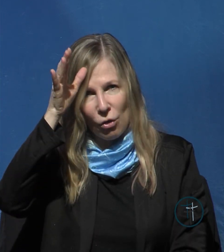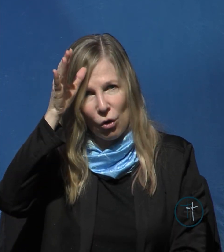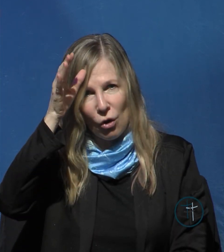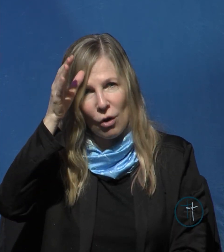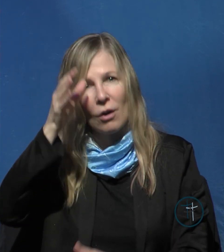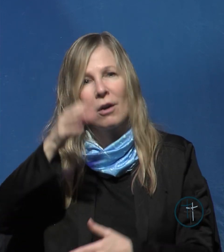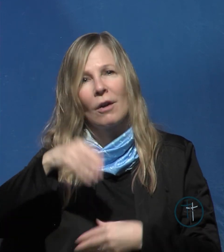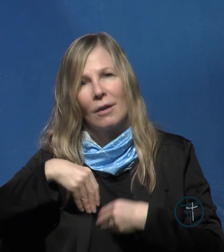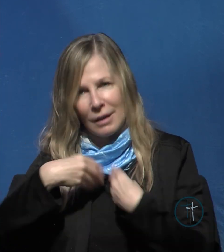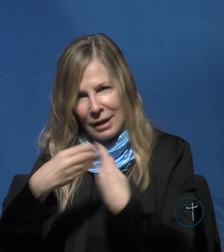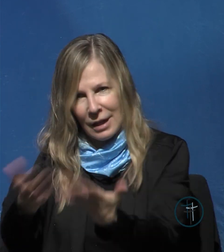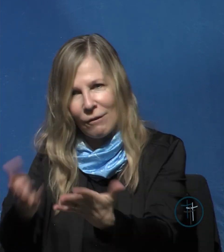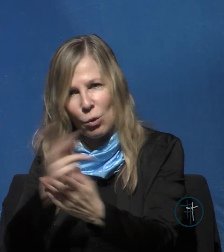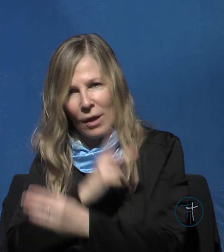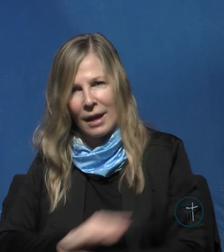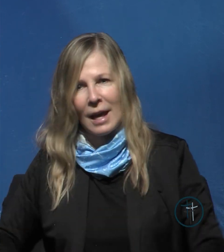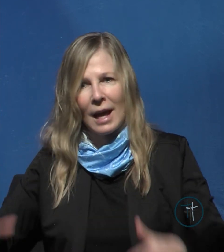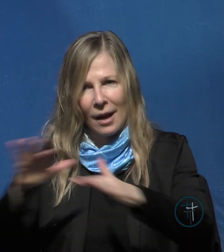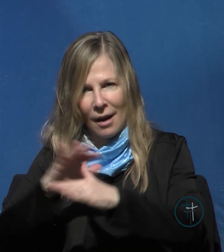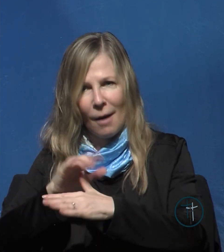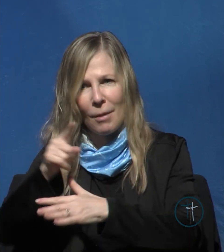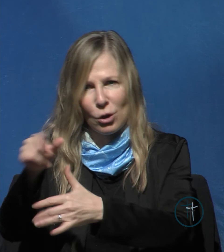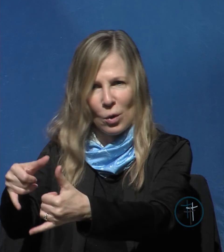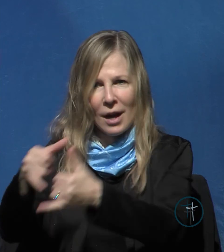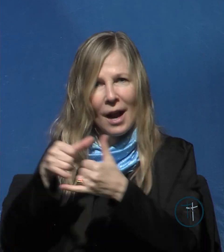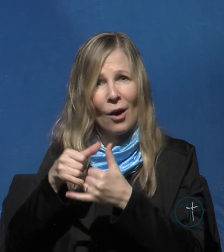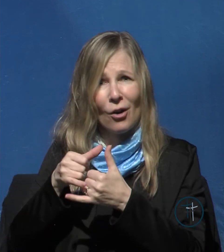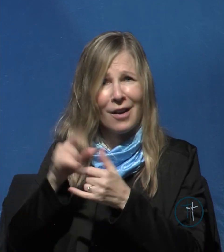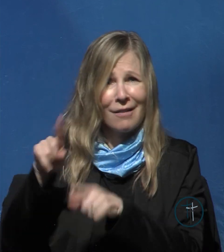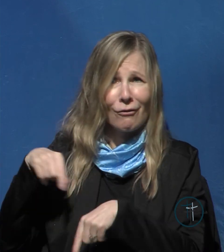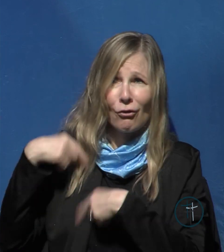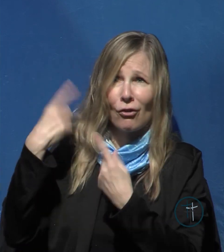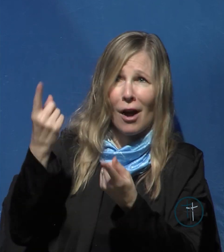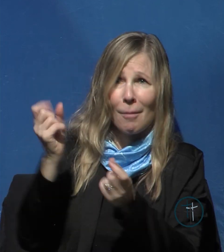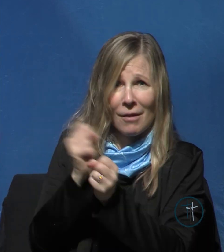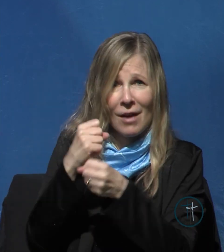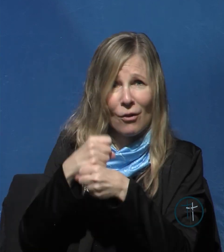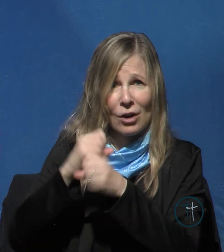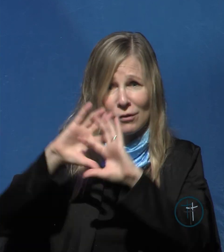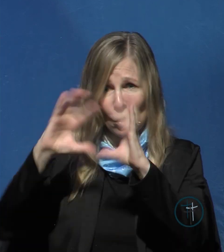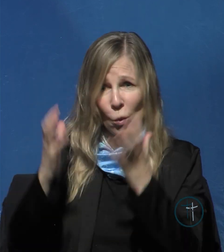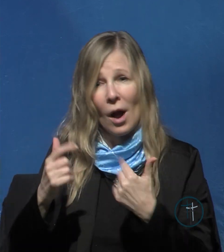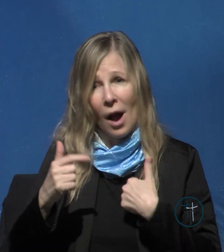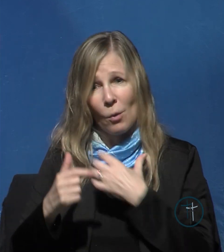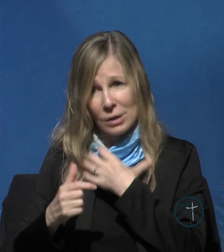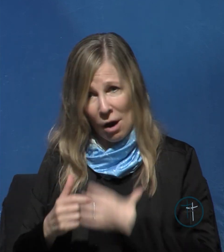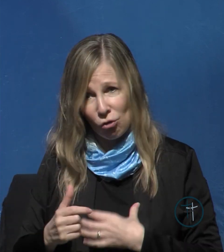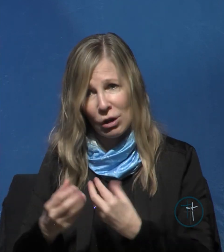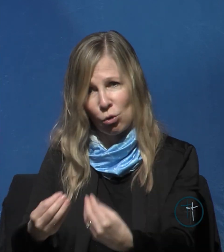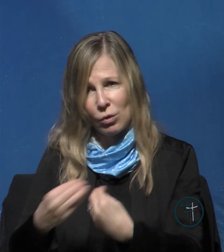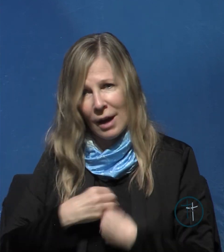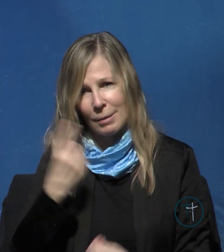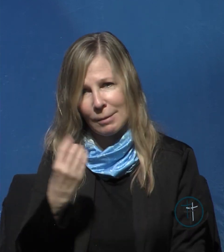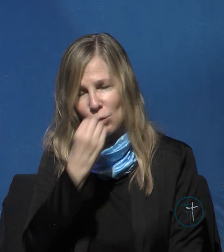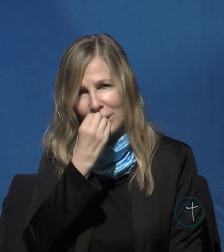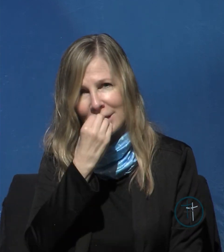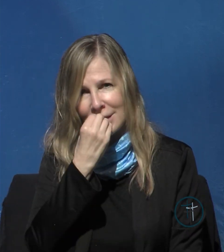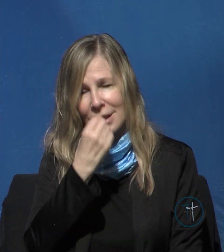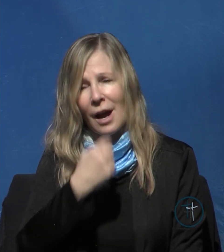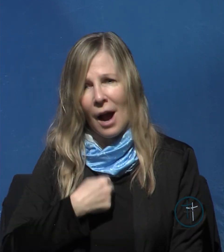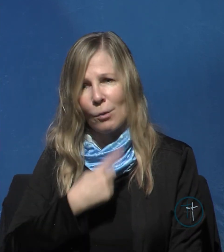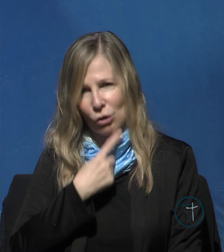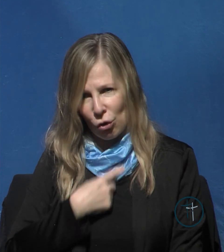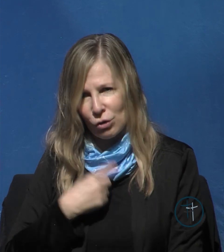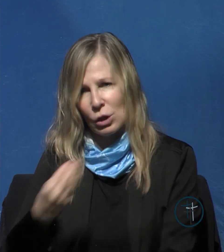you from the foundation of the world. For I was hungry, and you gave me something to eat. I